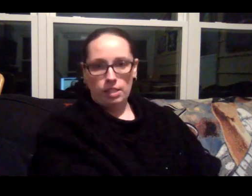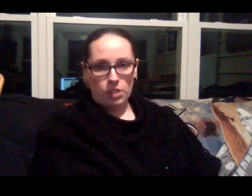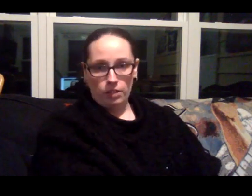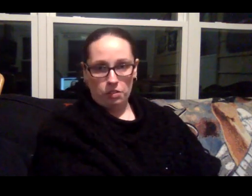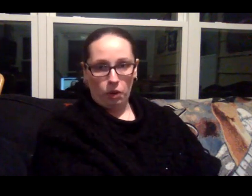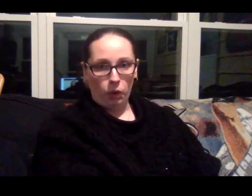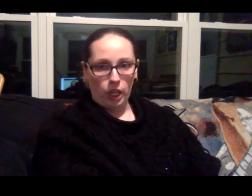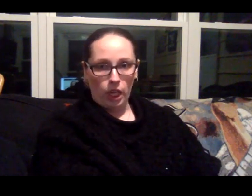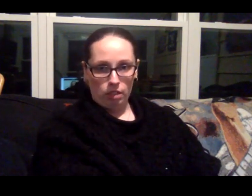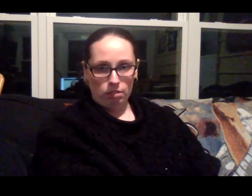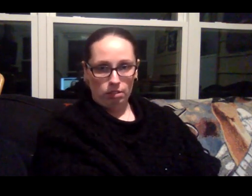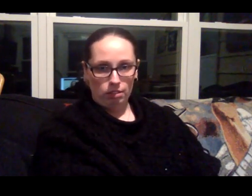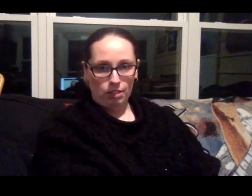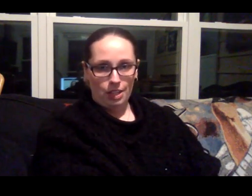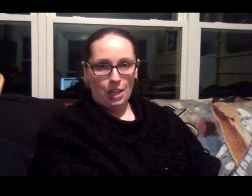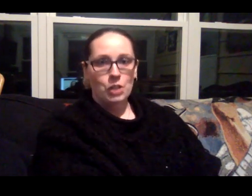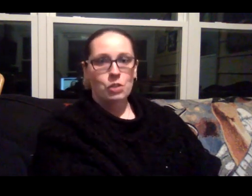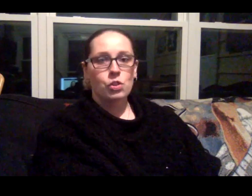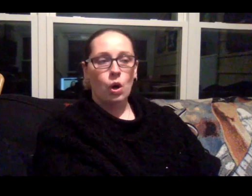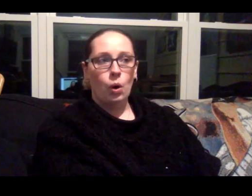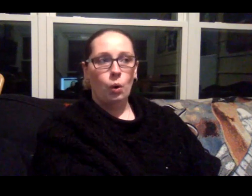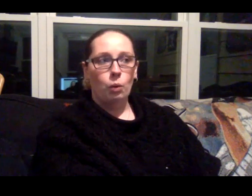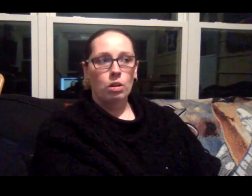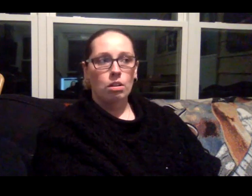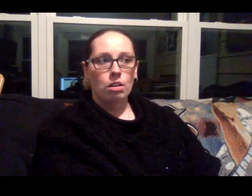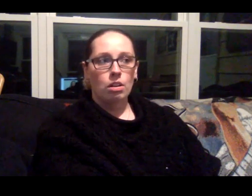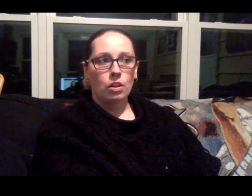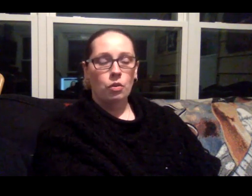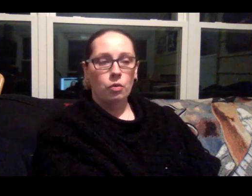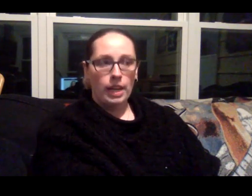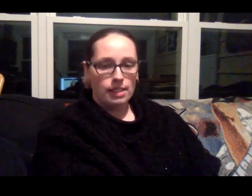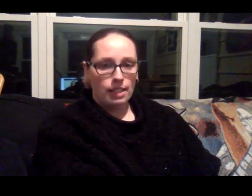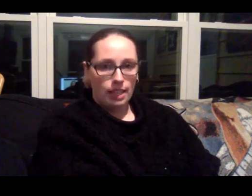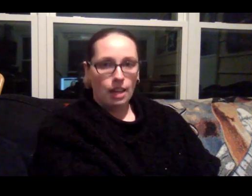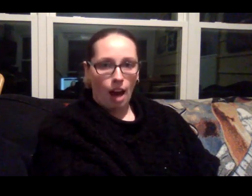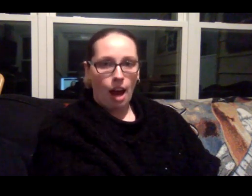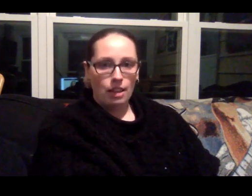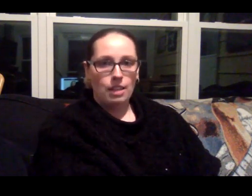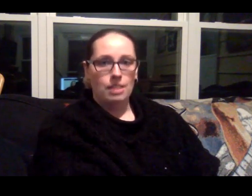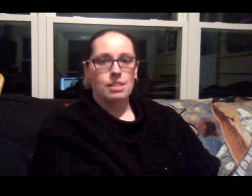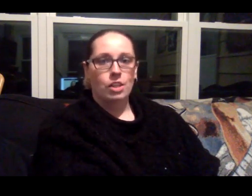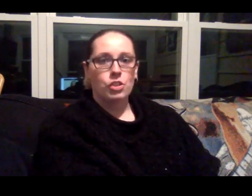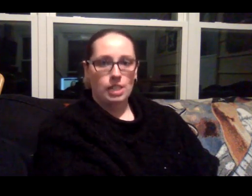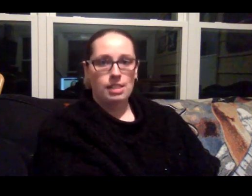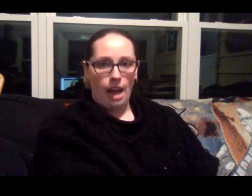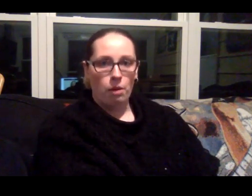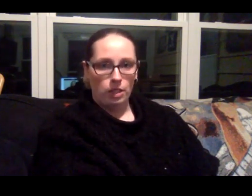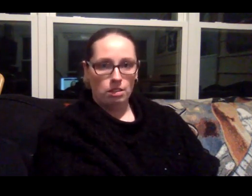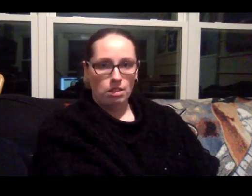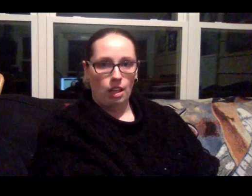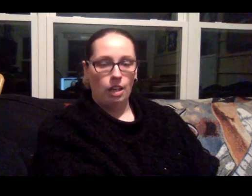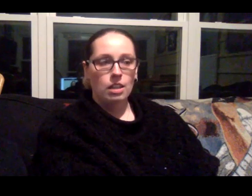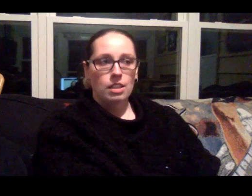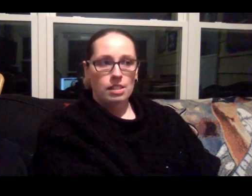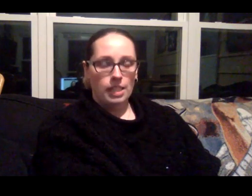didn't receive services for a whole year. So granted he got his 160 hours,